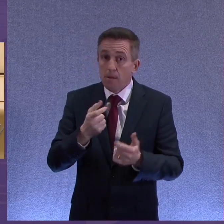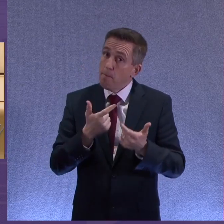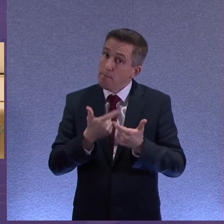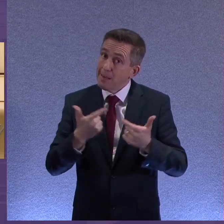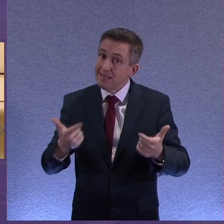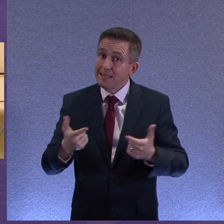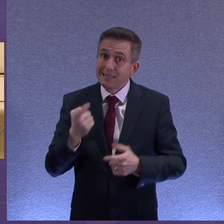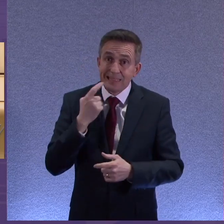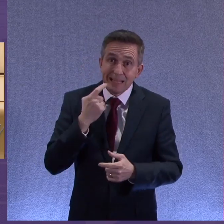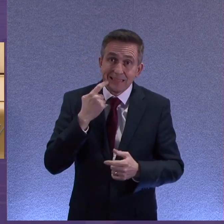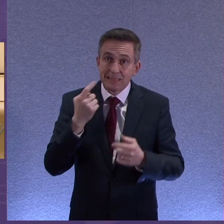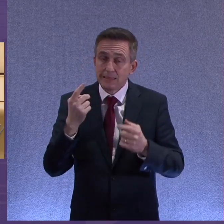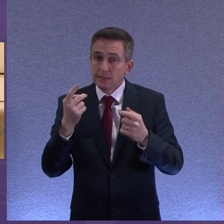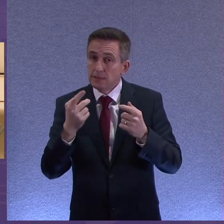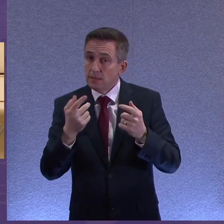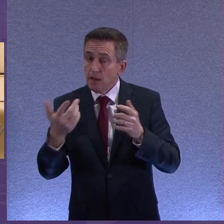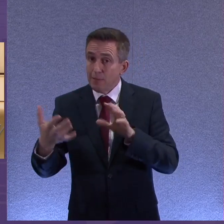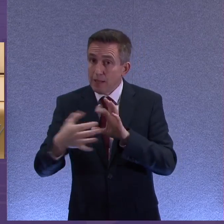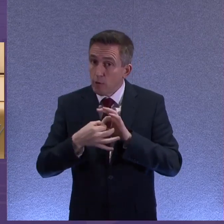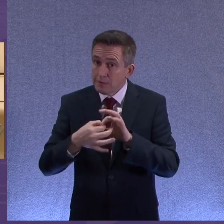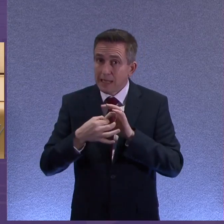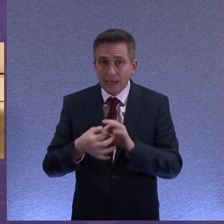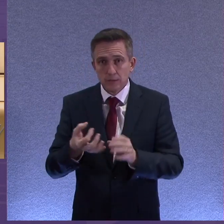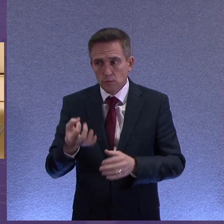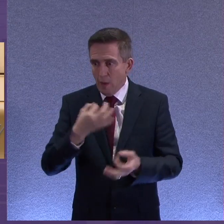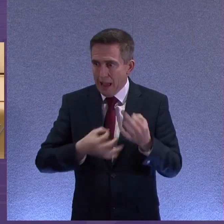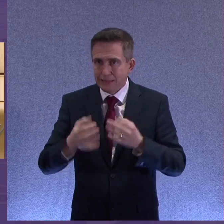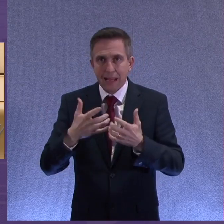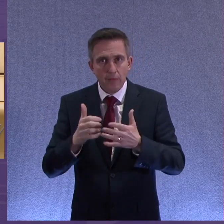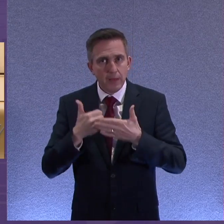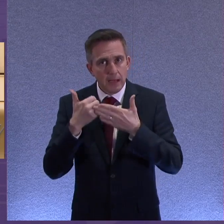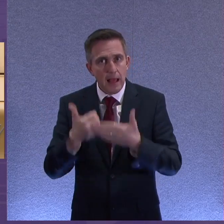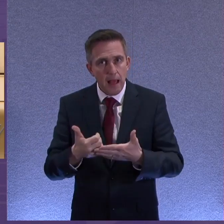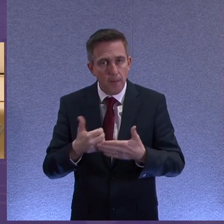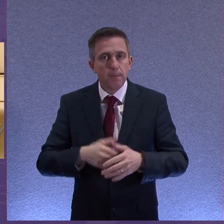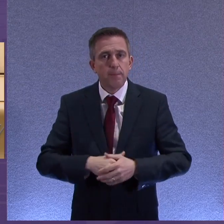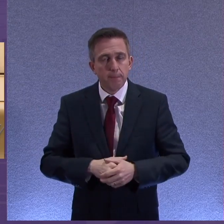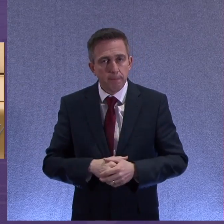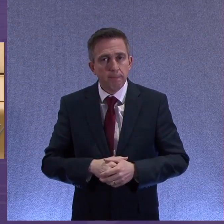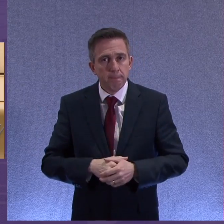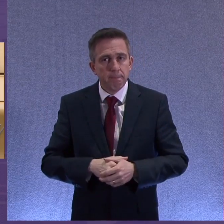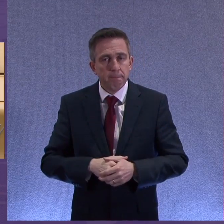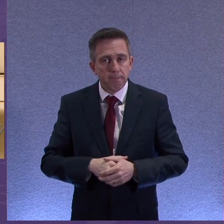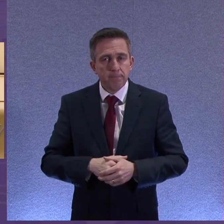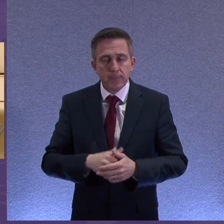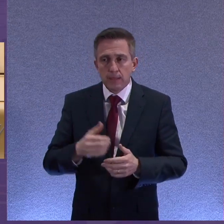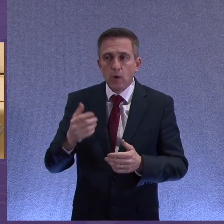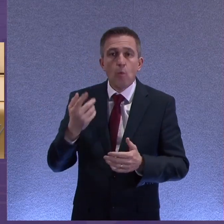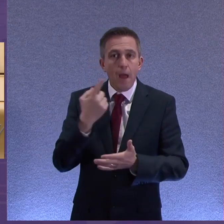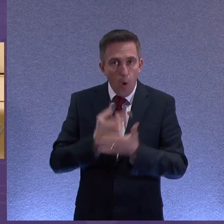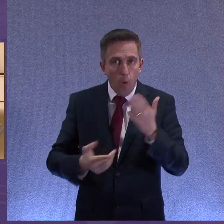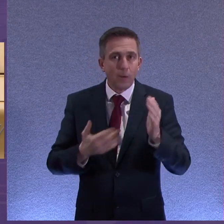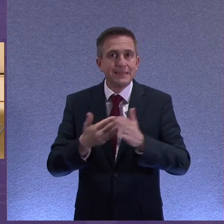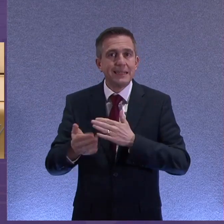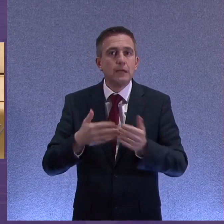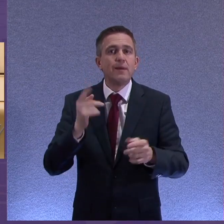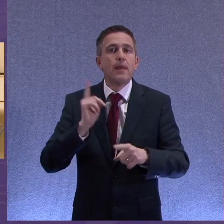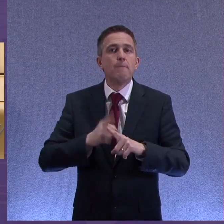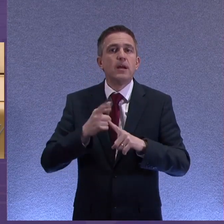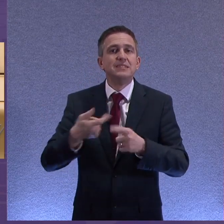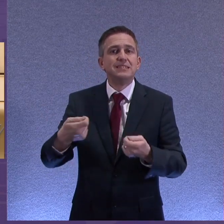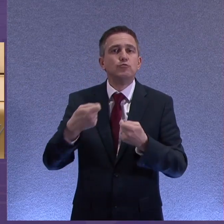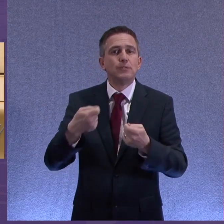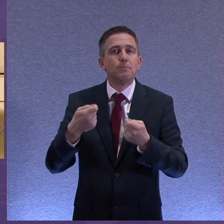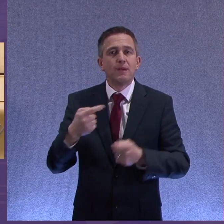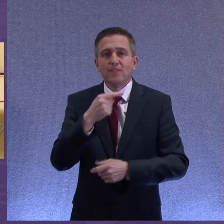them have been in touch to say, how can we help? We are undertaking emergency treatment only at this point, and as